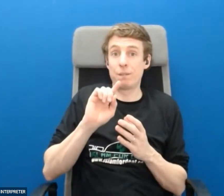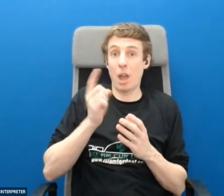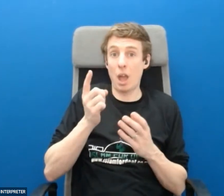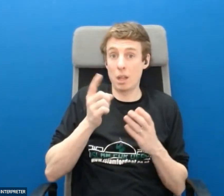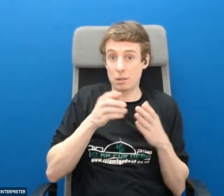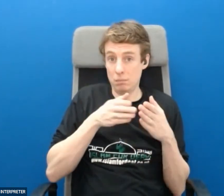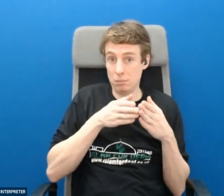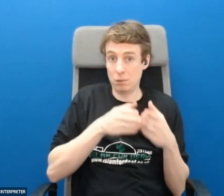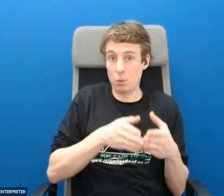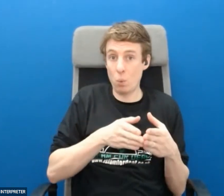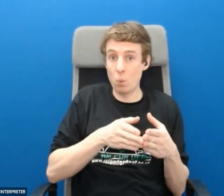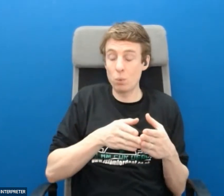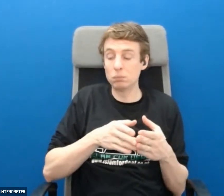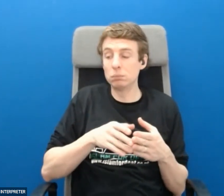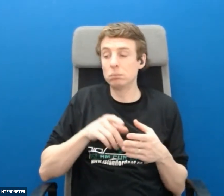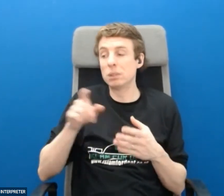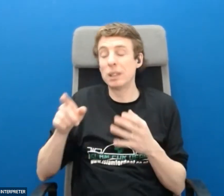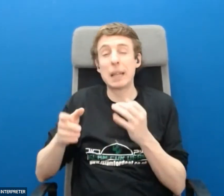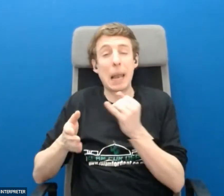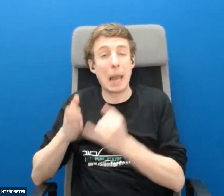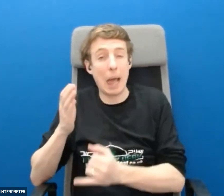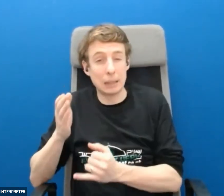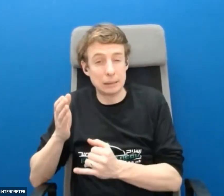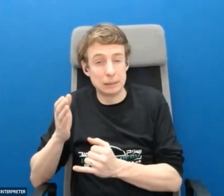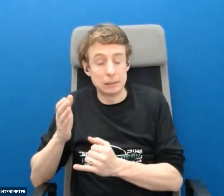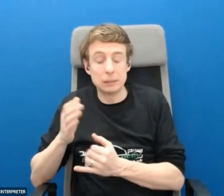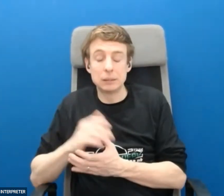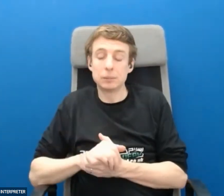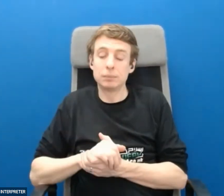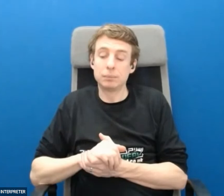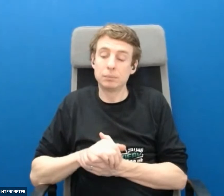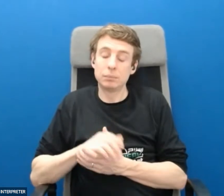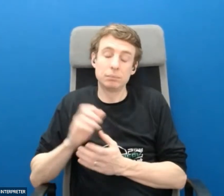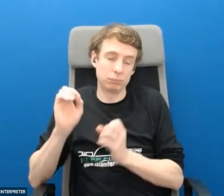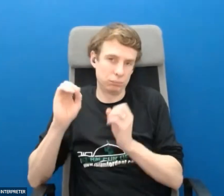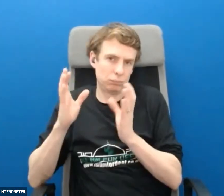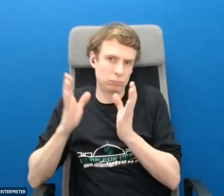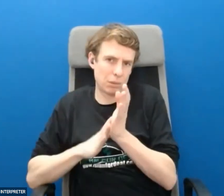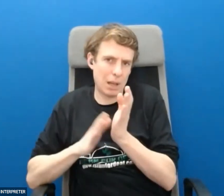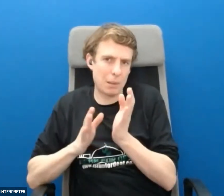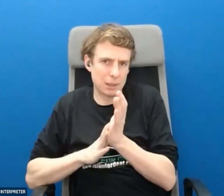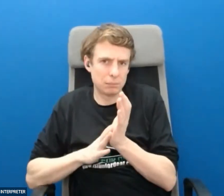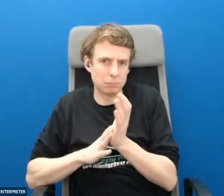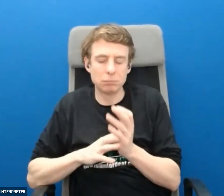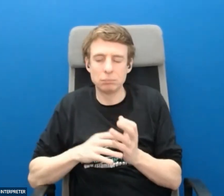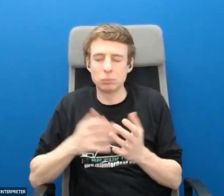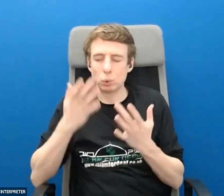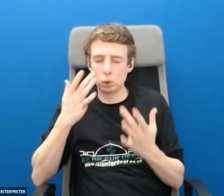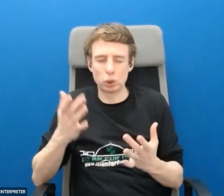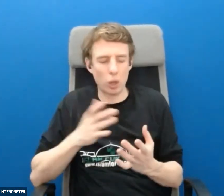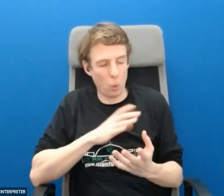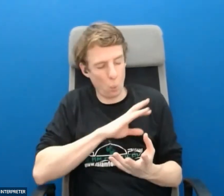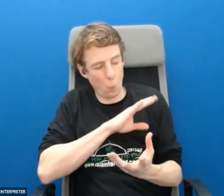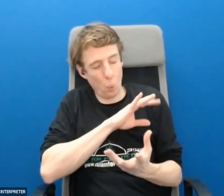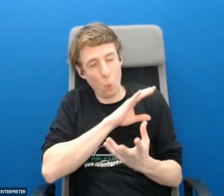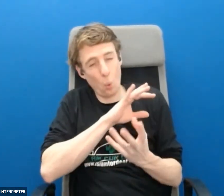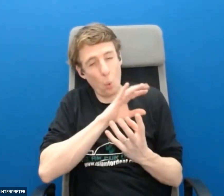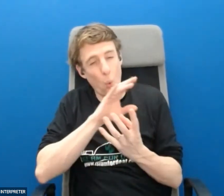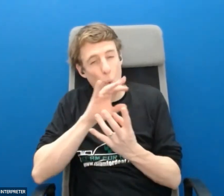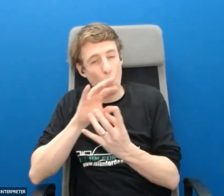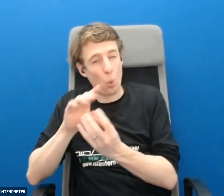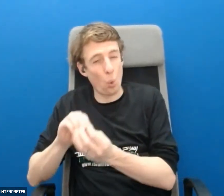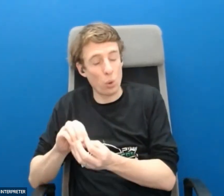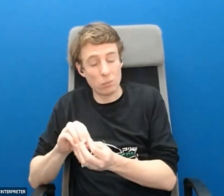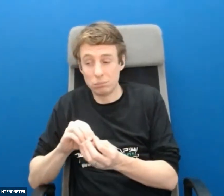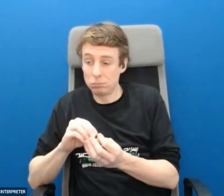alaihi wasallam, was one faith and one religion. And all of them, the essence of that religion was that